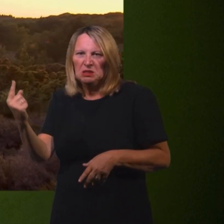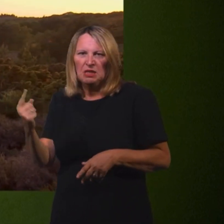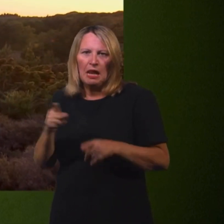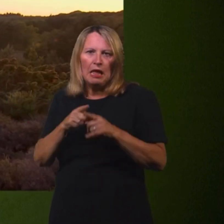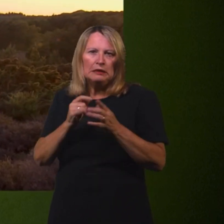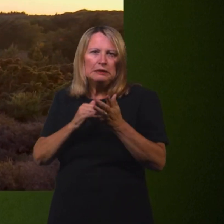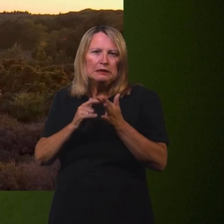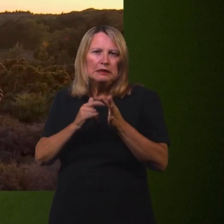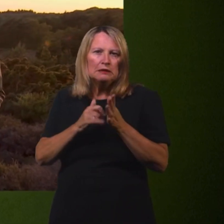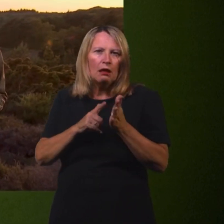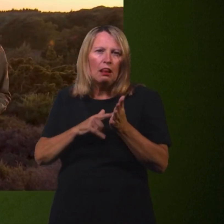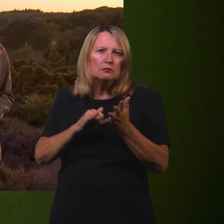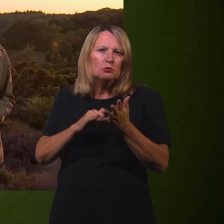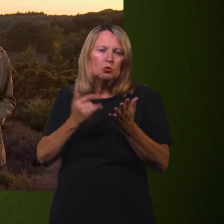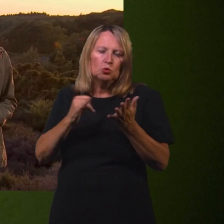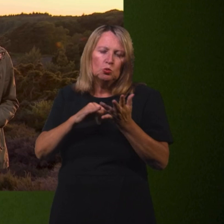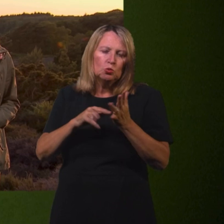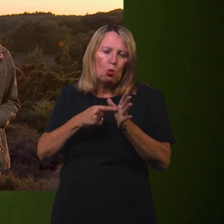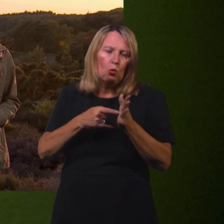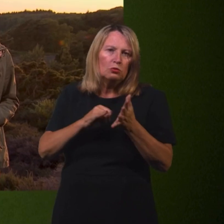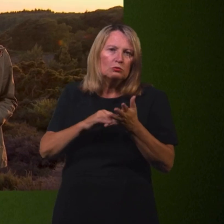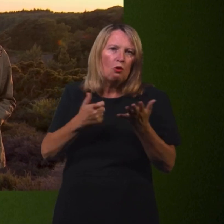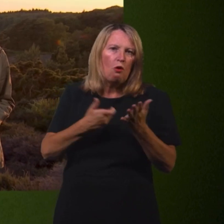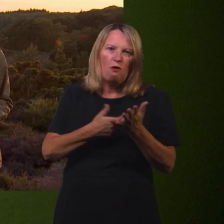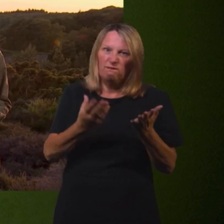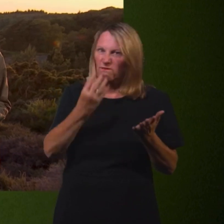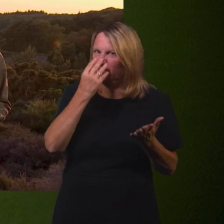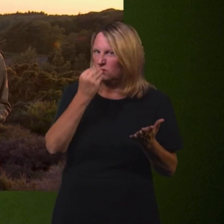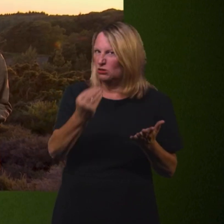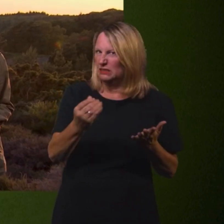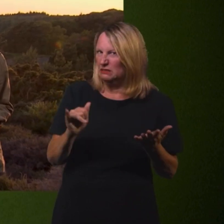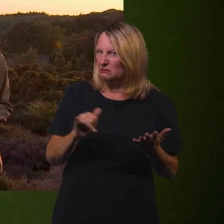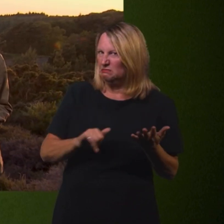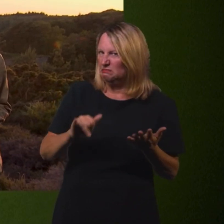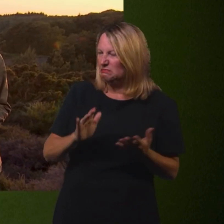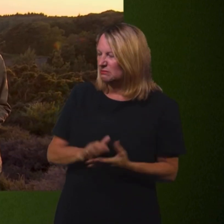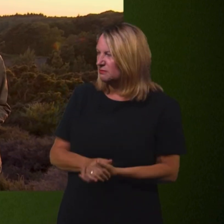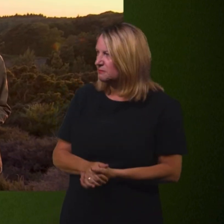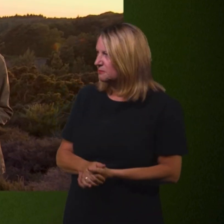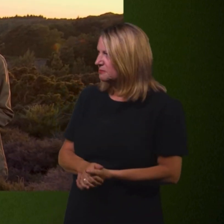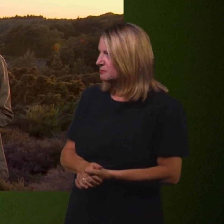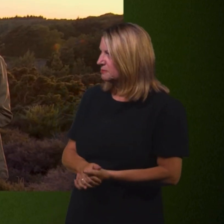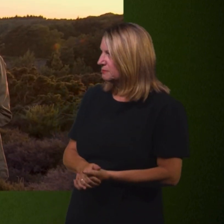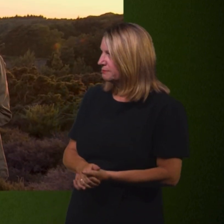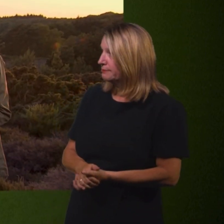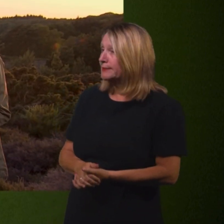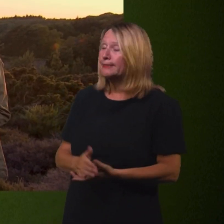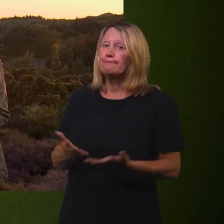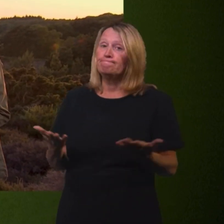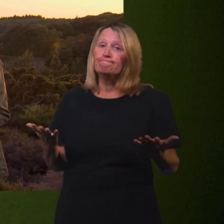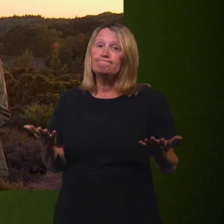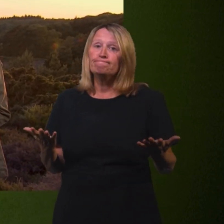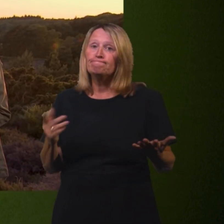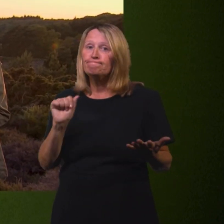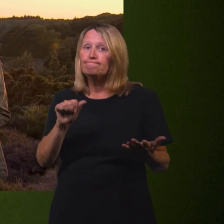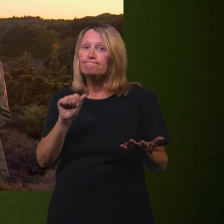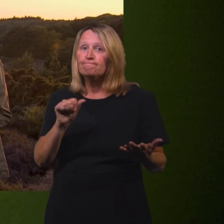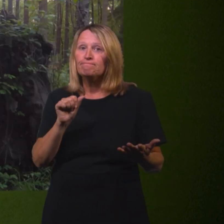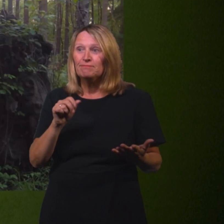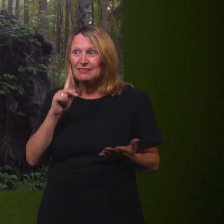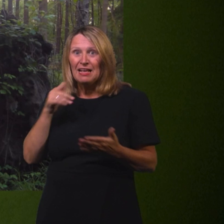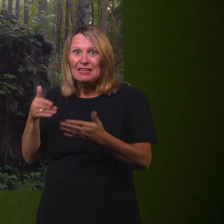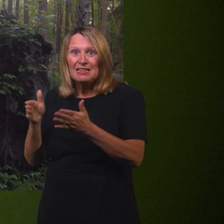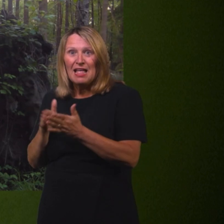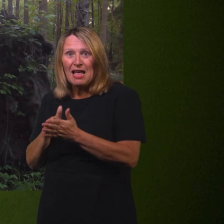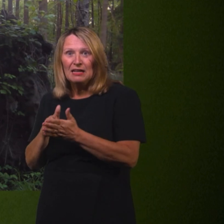predators like weasels, stoats, and foxes. Certainly can, and if we look at this nest, you can see it's